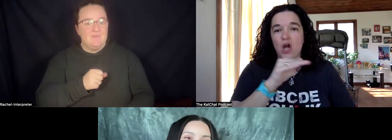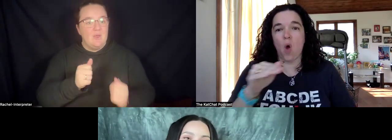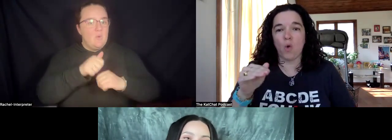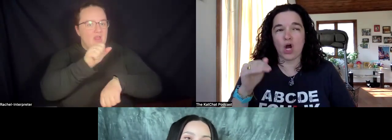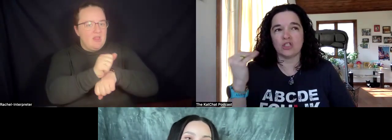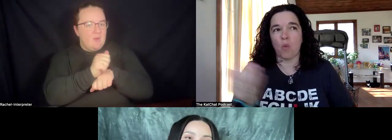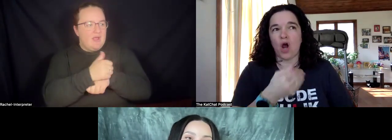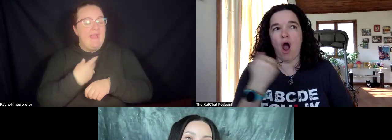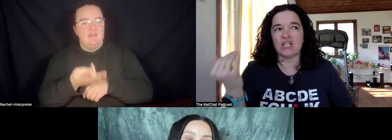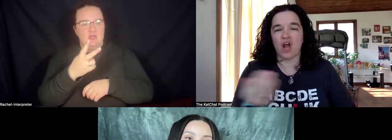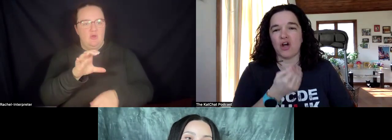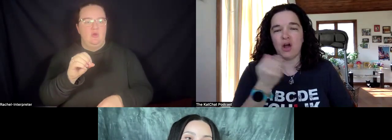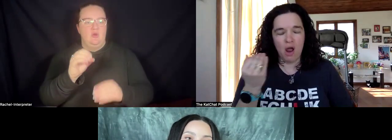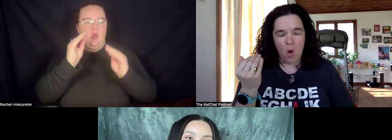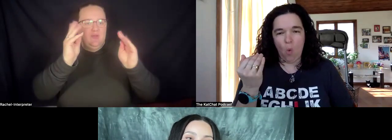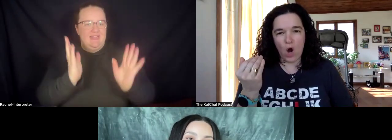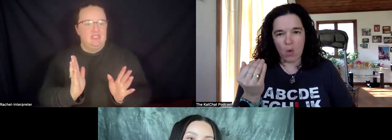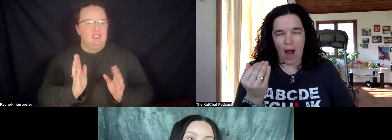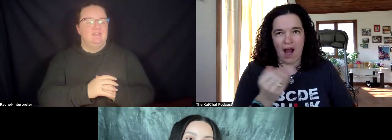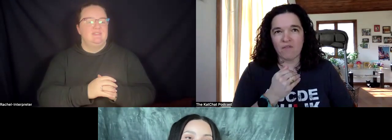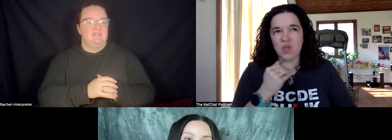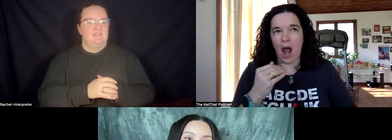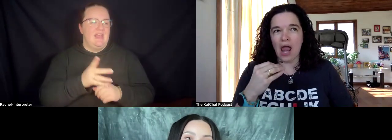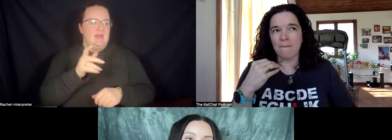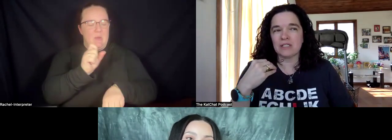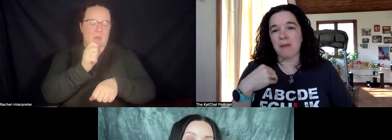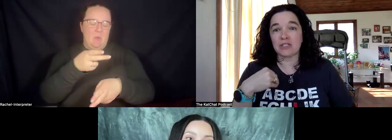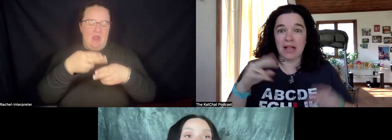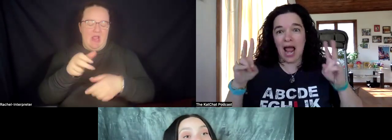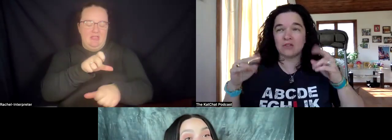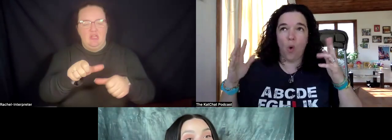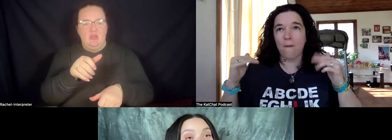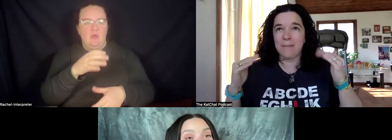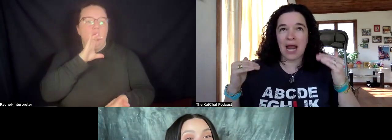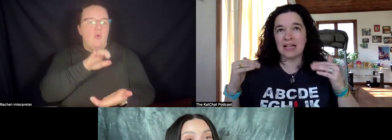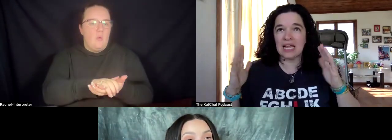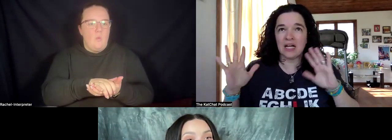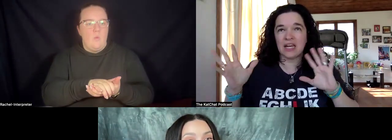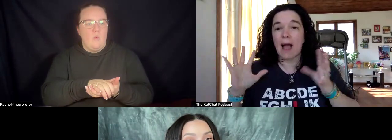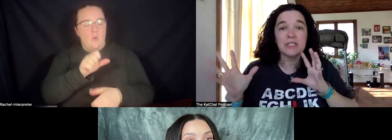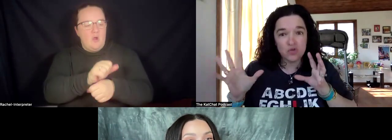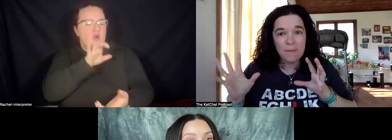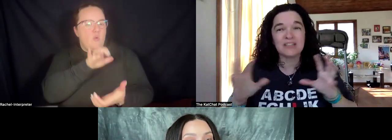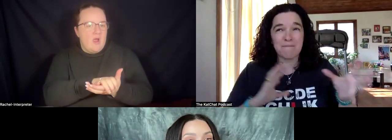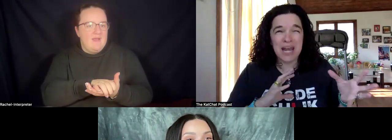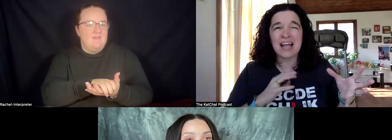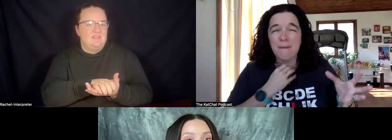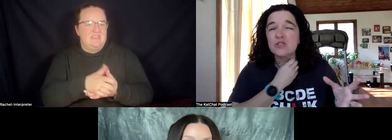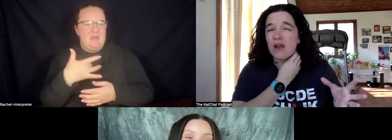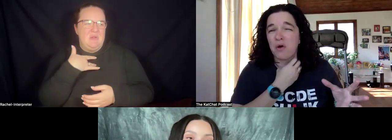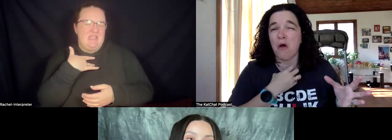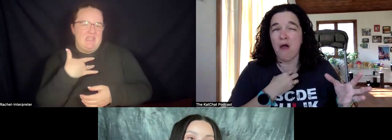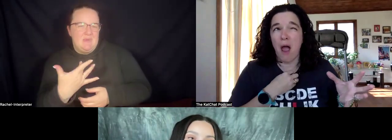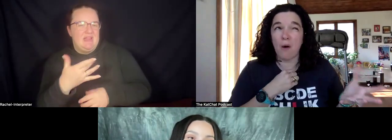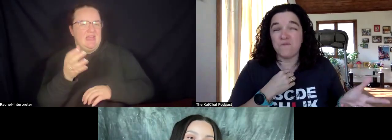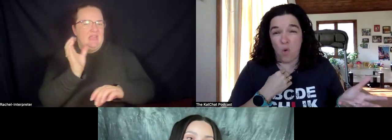two other coworkers that we call each other work-wise. So I am specialized or mainly in chemistry because I've been in